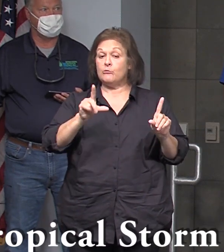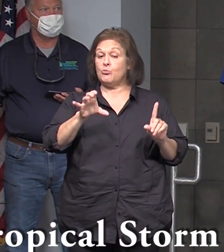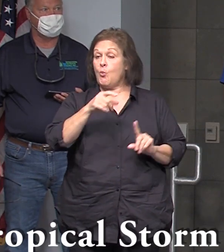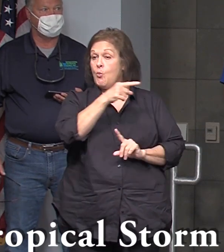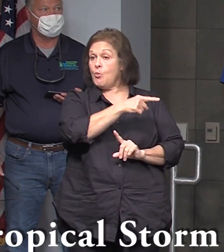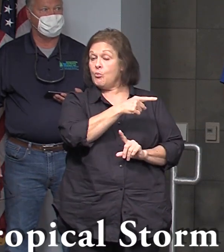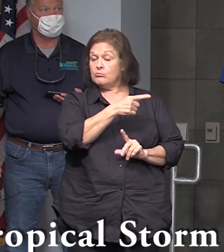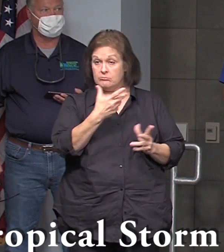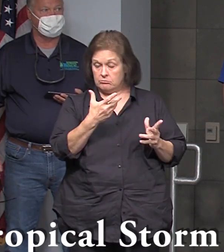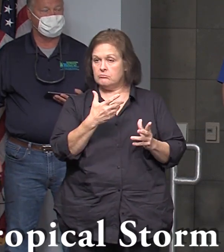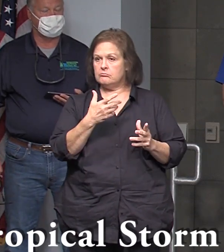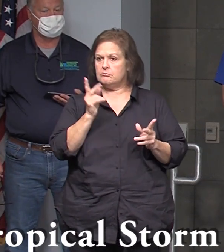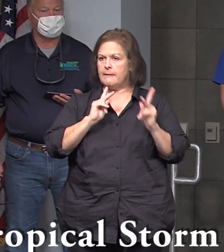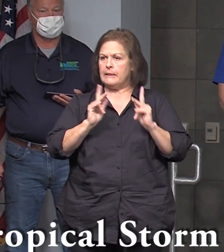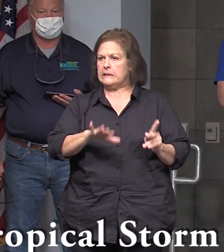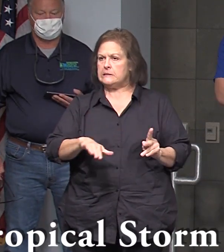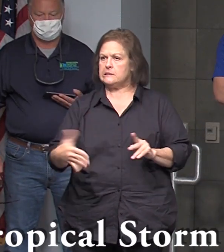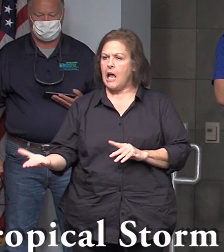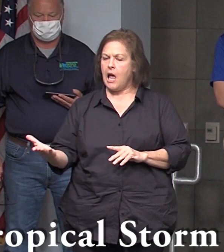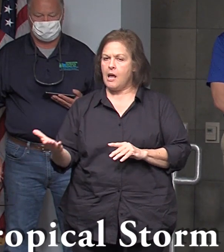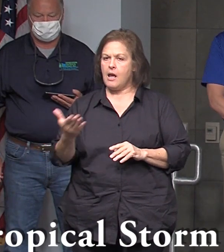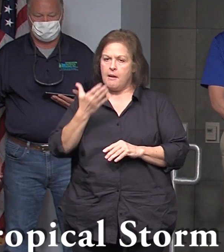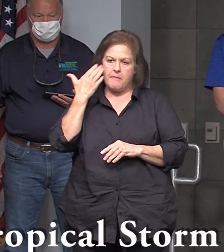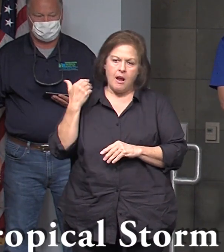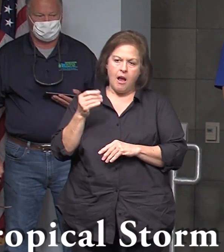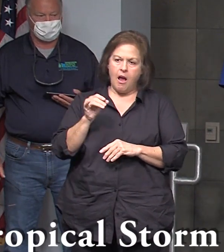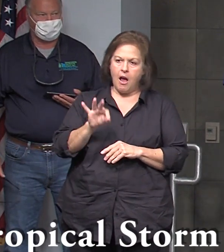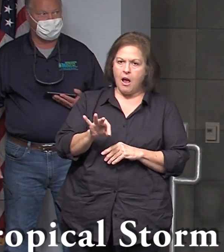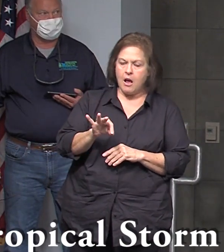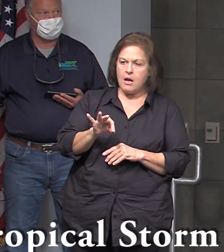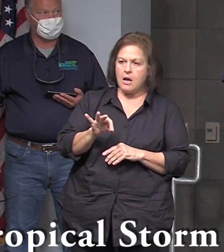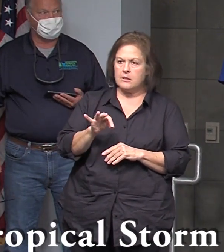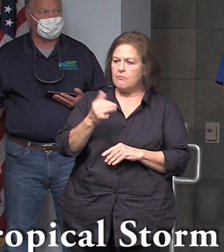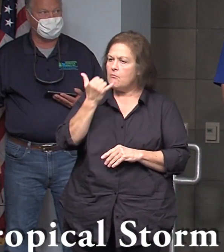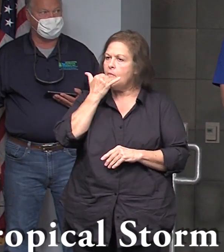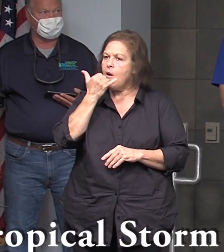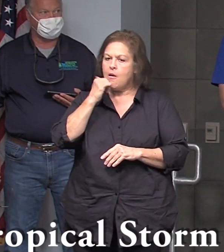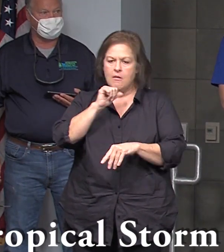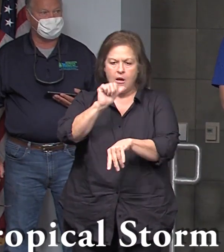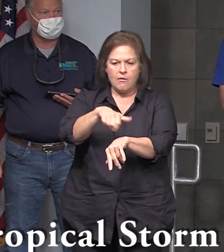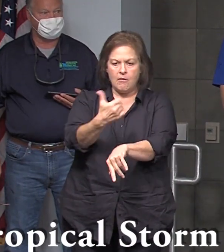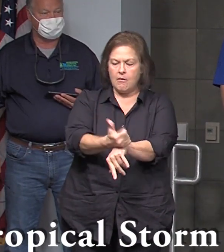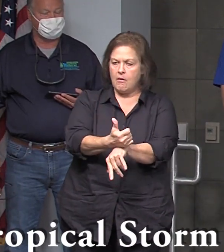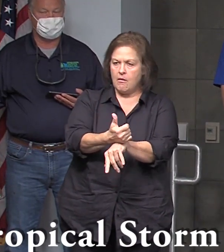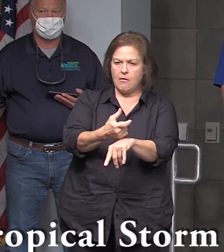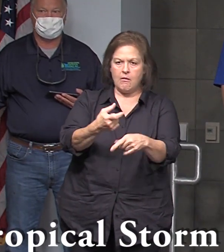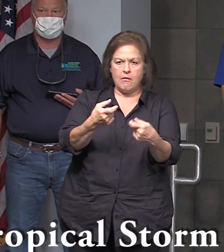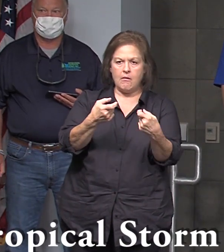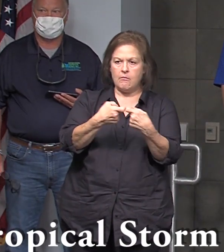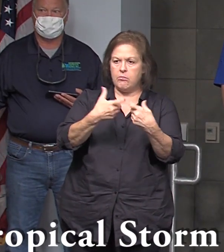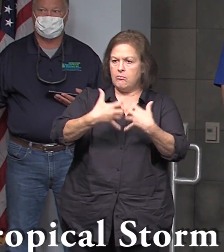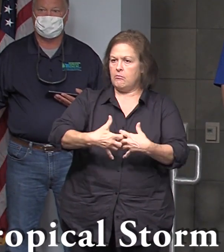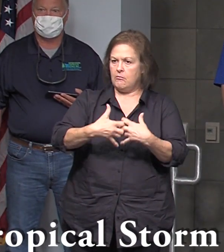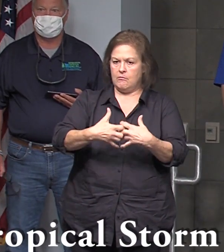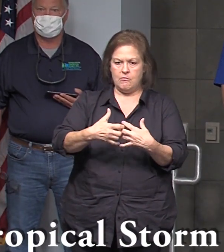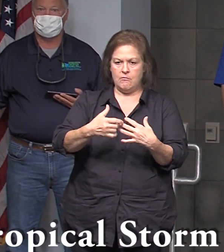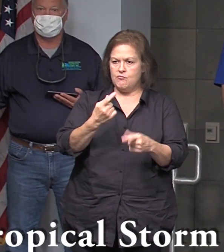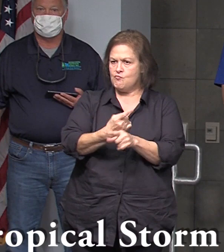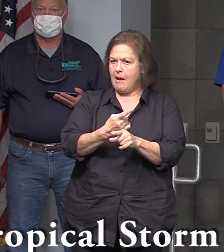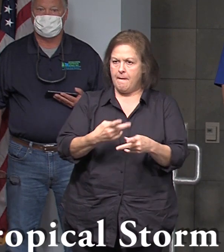been many deaths from the deadly placement of a generator that has